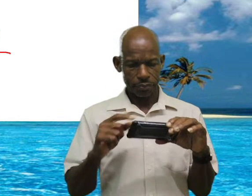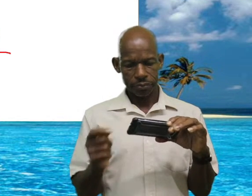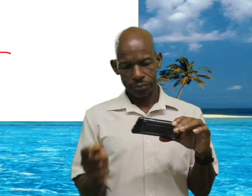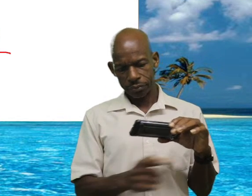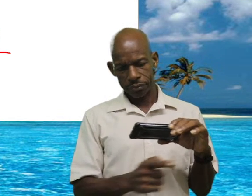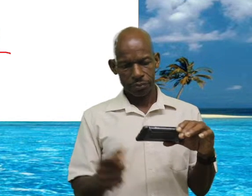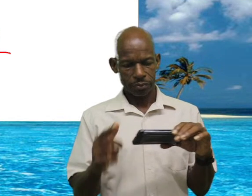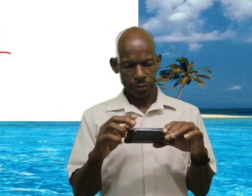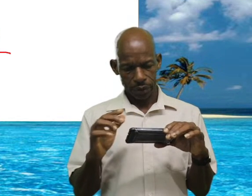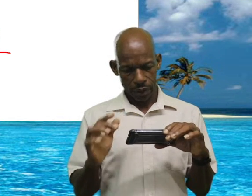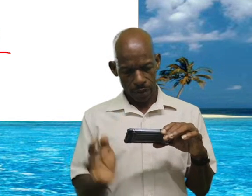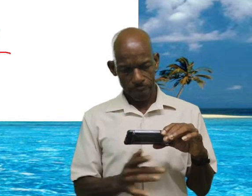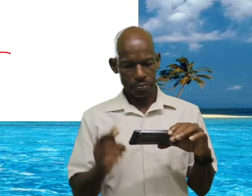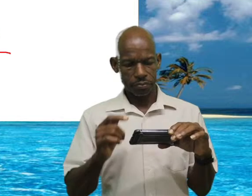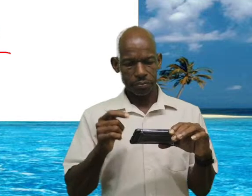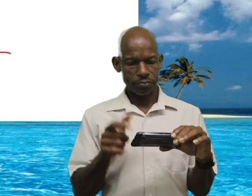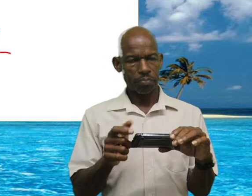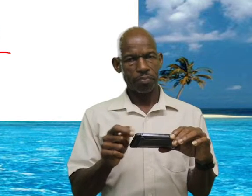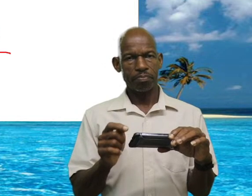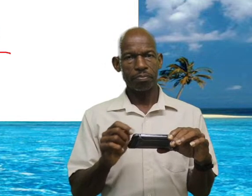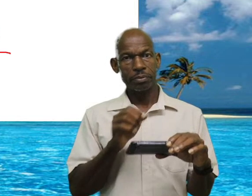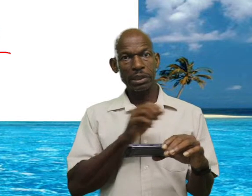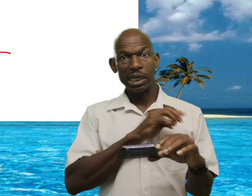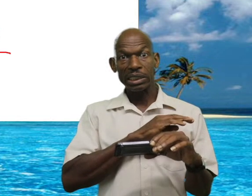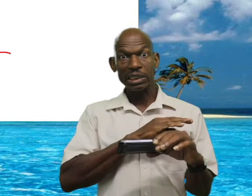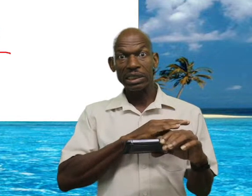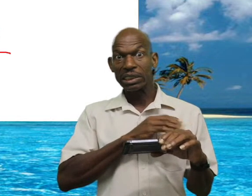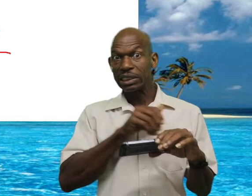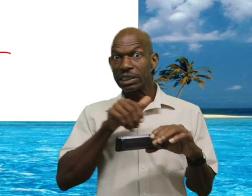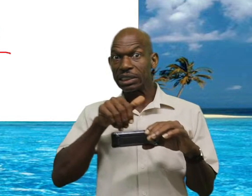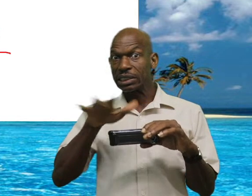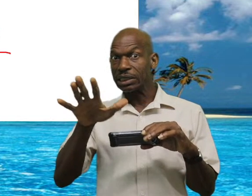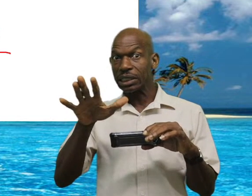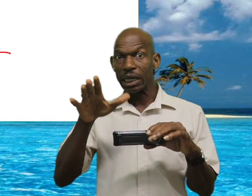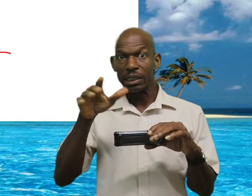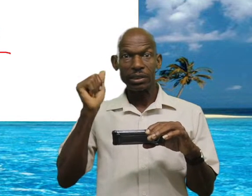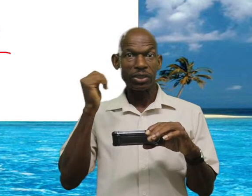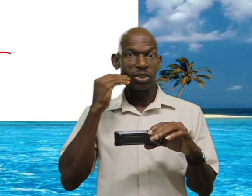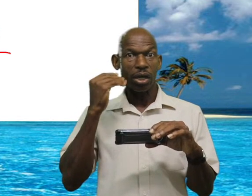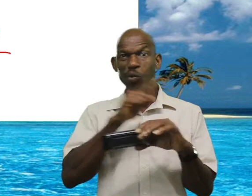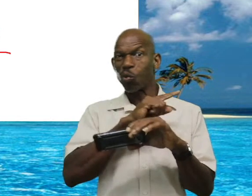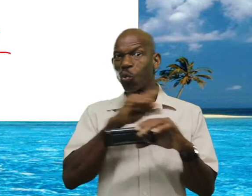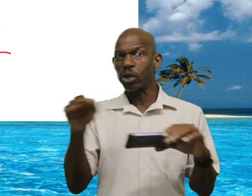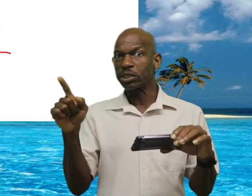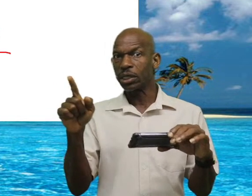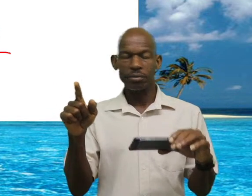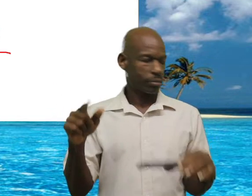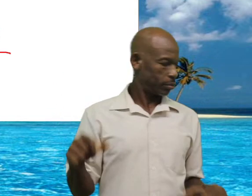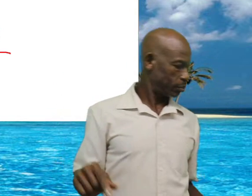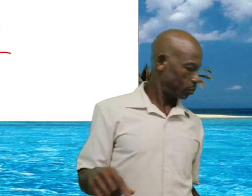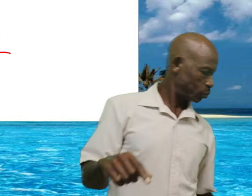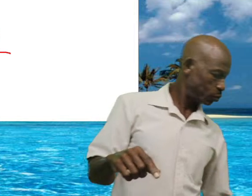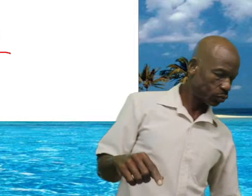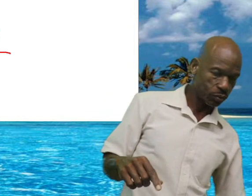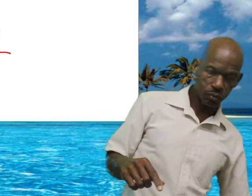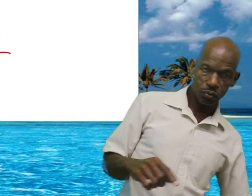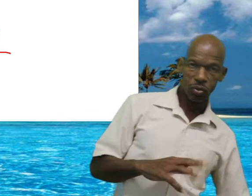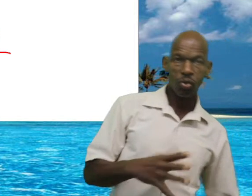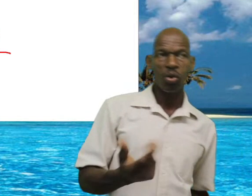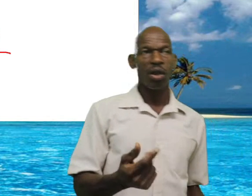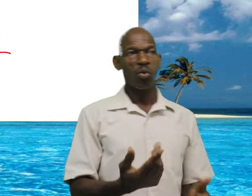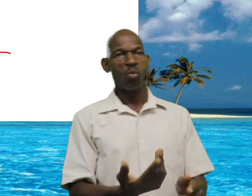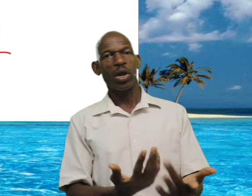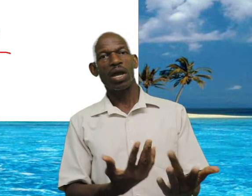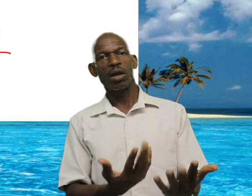want anybody going back in their books. I know people are honest here. I don't want anybody to be tempted to go back in their books and find an